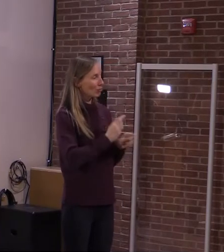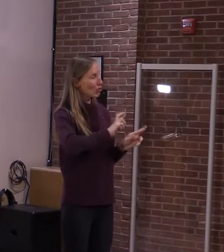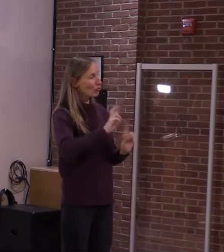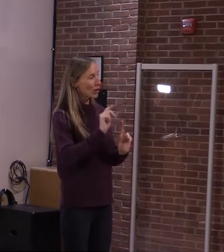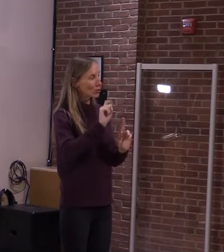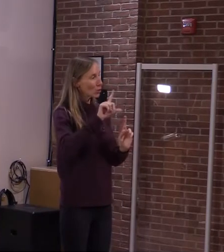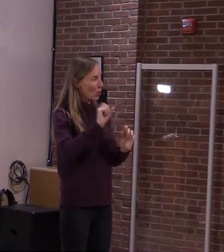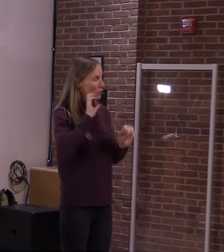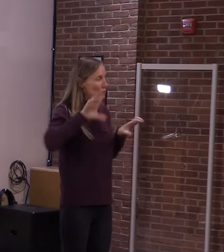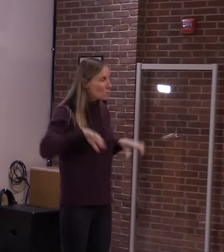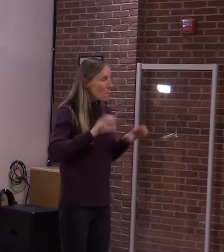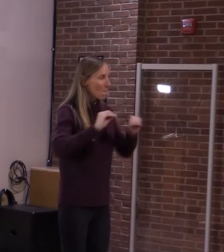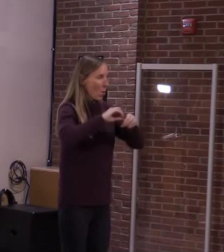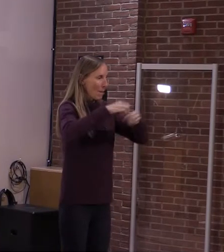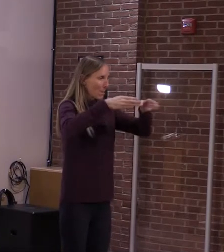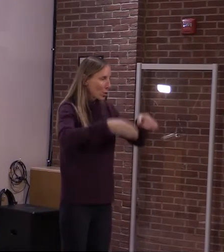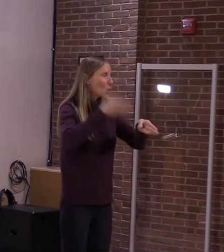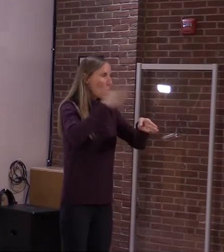to enact more in person.